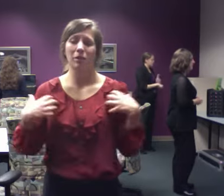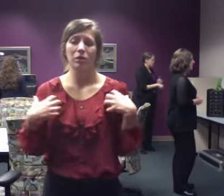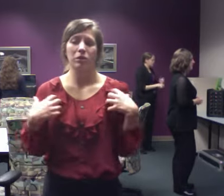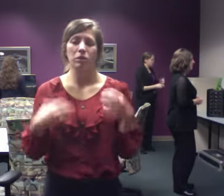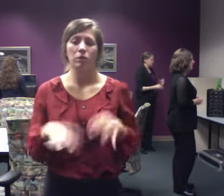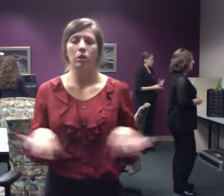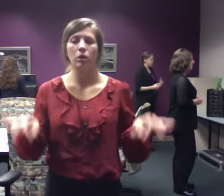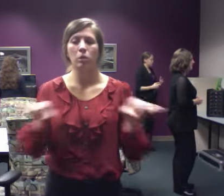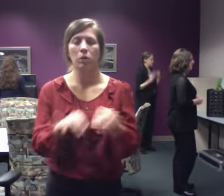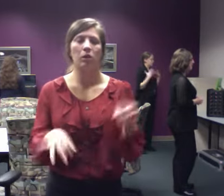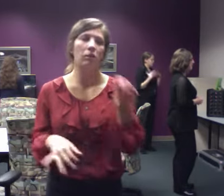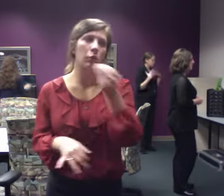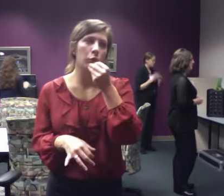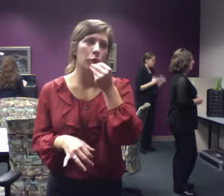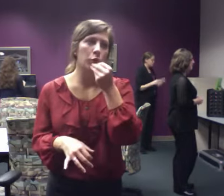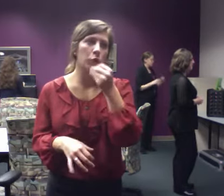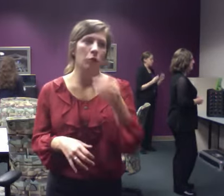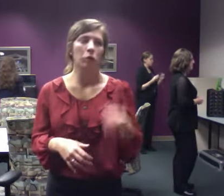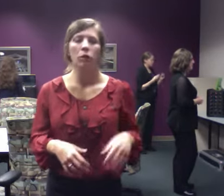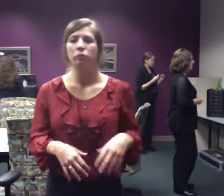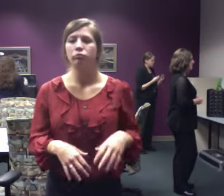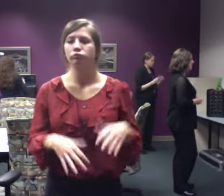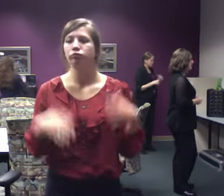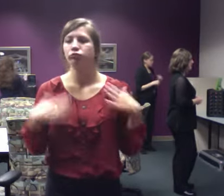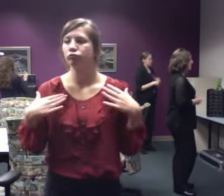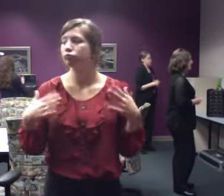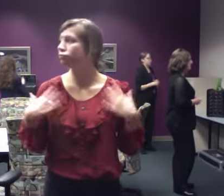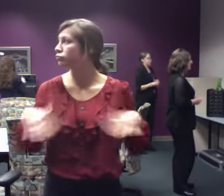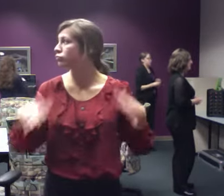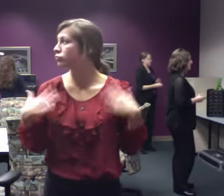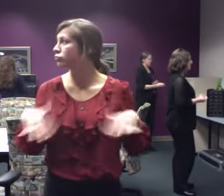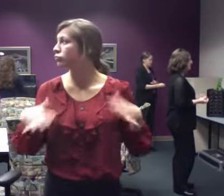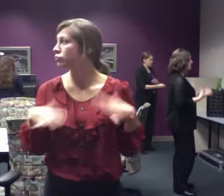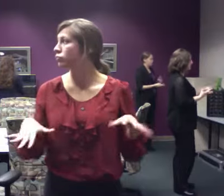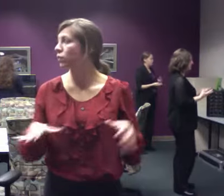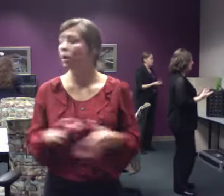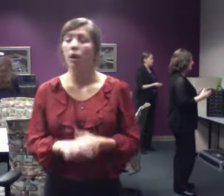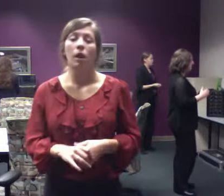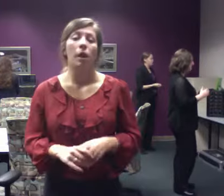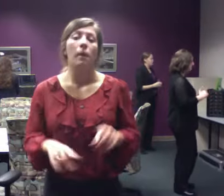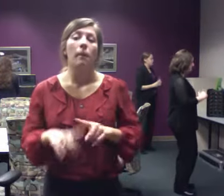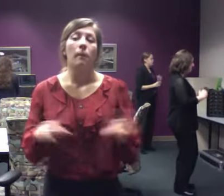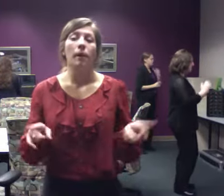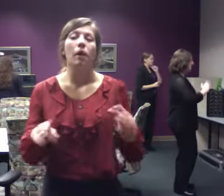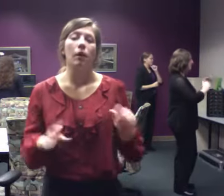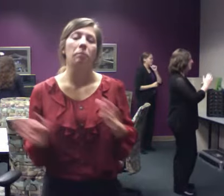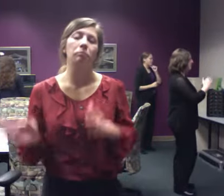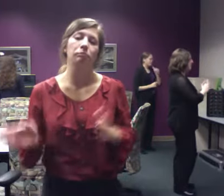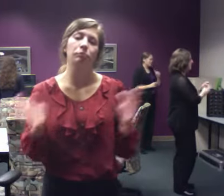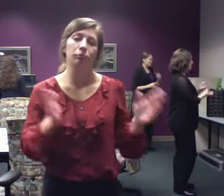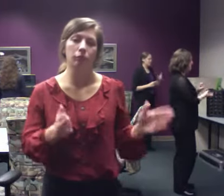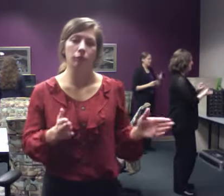can be rebuilt, can be replaced. But probably the biggest loss, and there again, in any